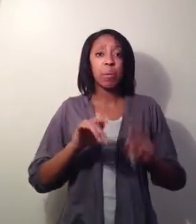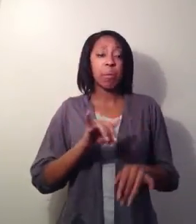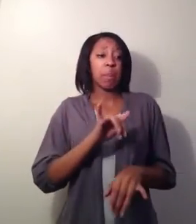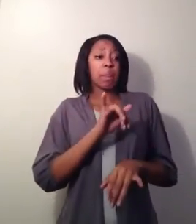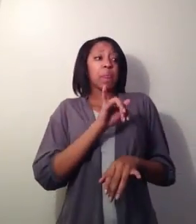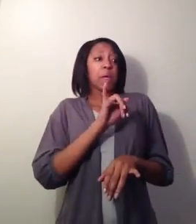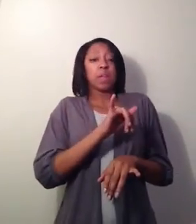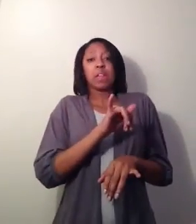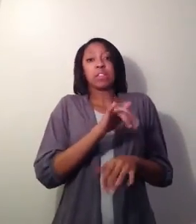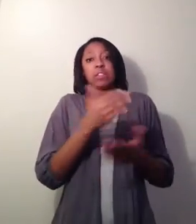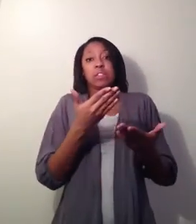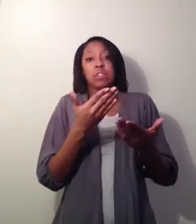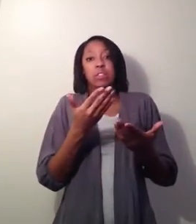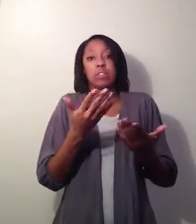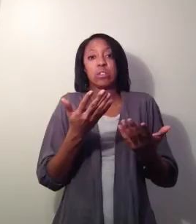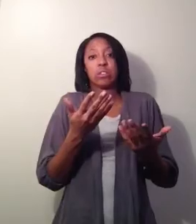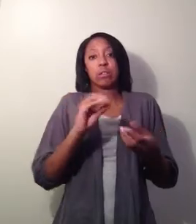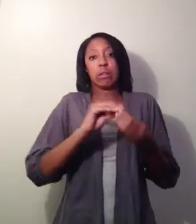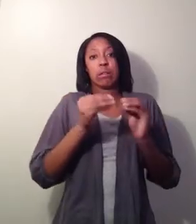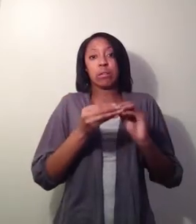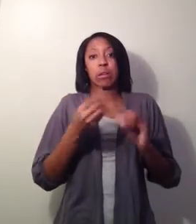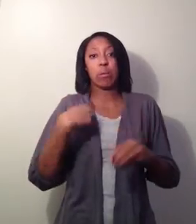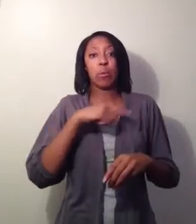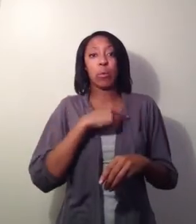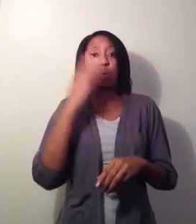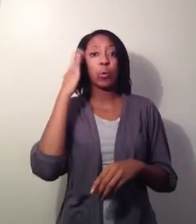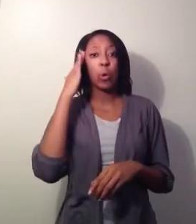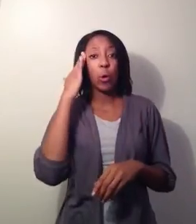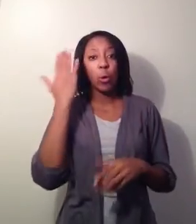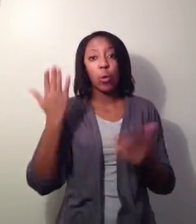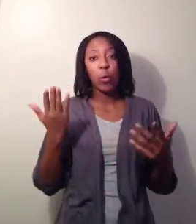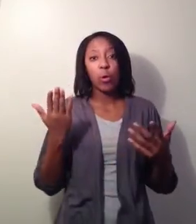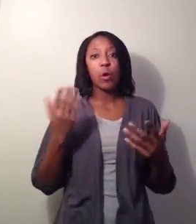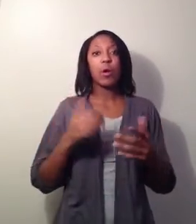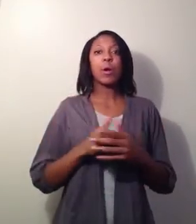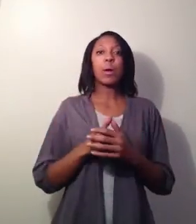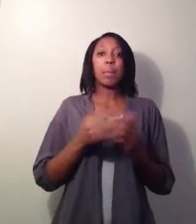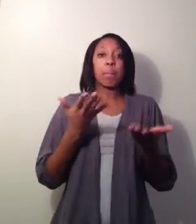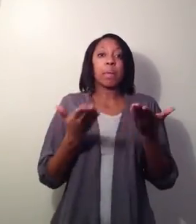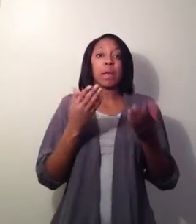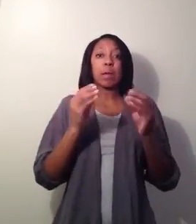estimate. It could be much more than that, and actually it probably is, but that's just what we know, and that's a crisis.